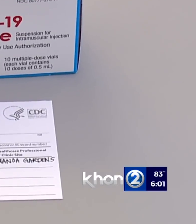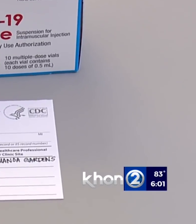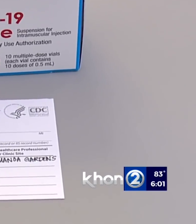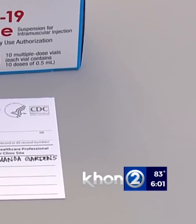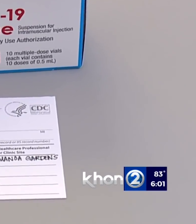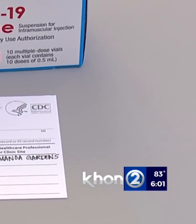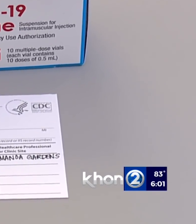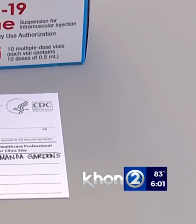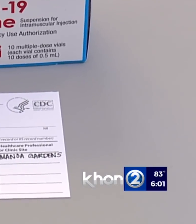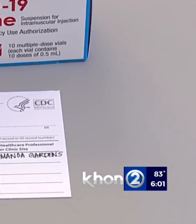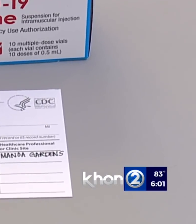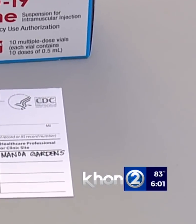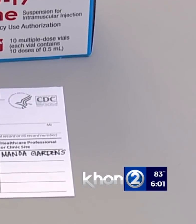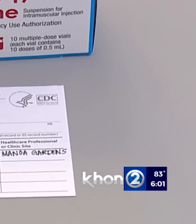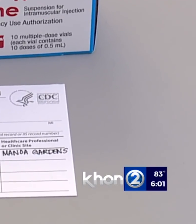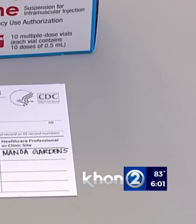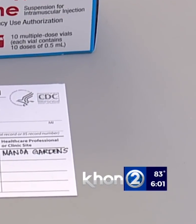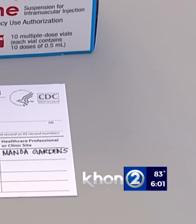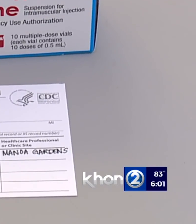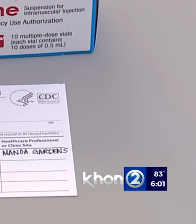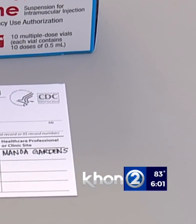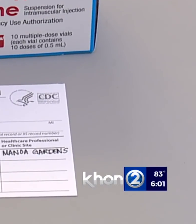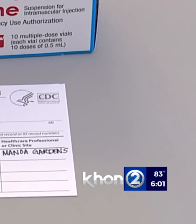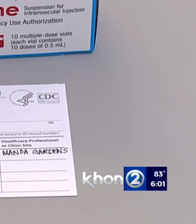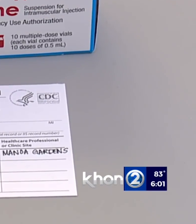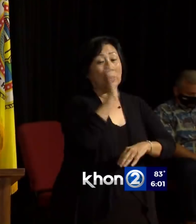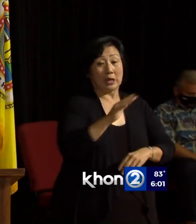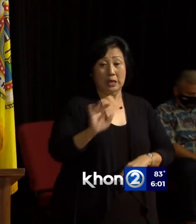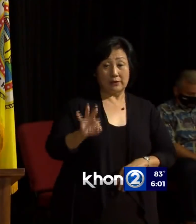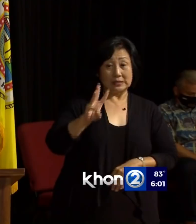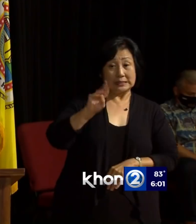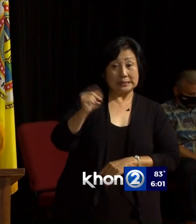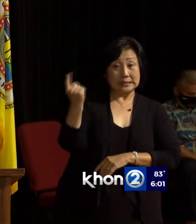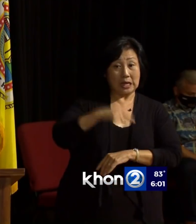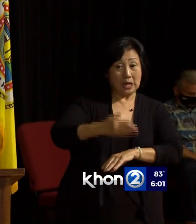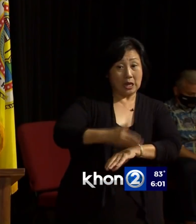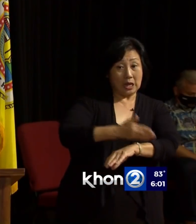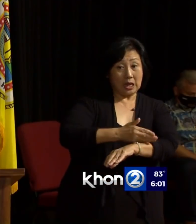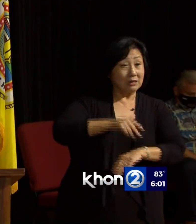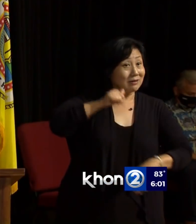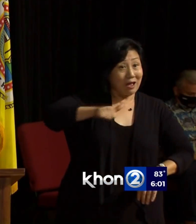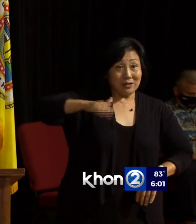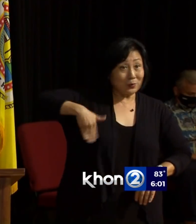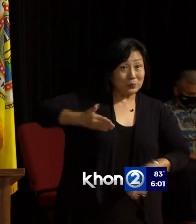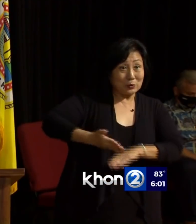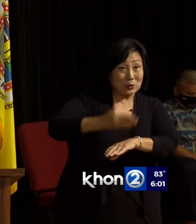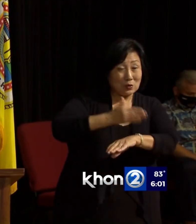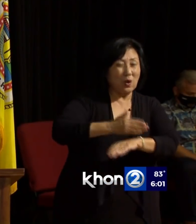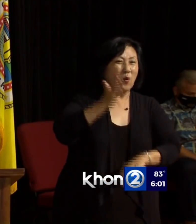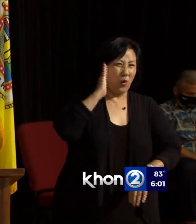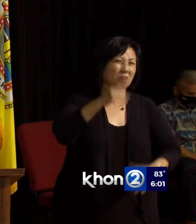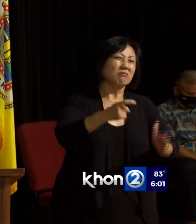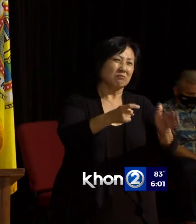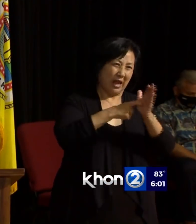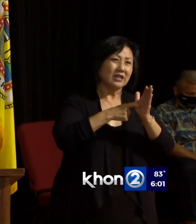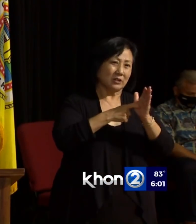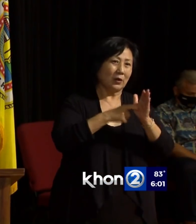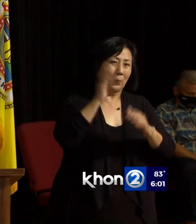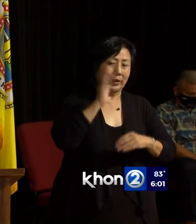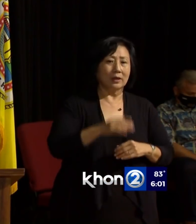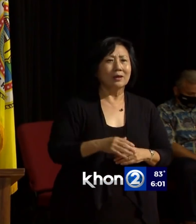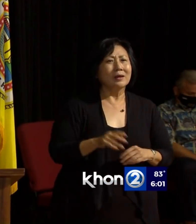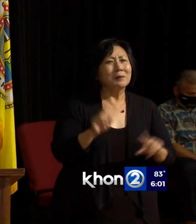for 60 days. If we don't see an improvement in 60 days, then we will go to mandatory vaccinations. We are in that circumstance.